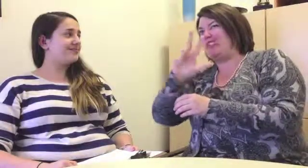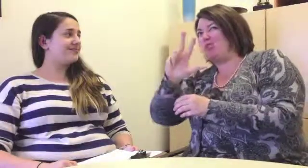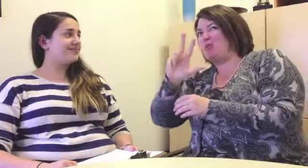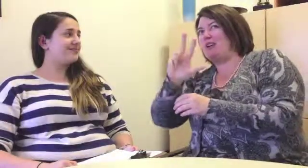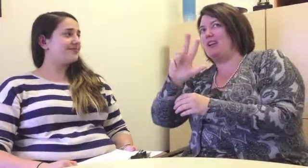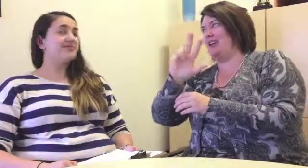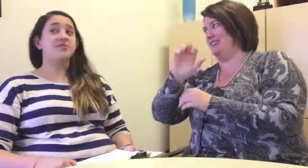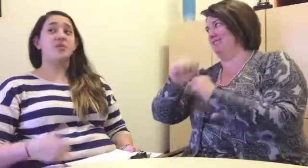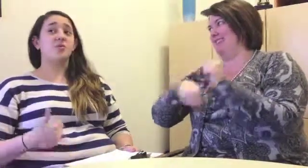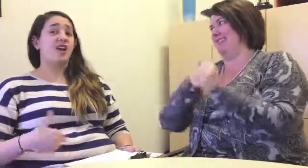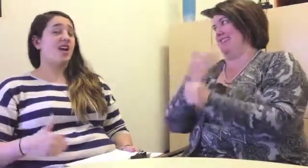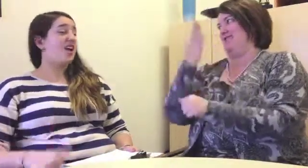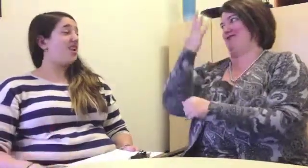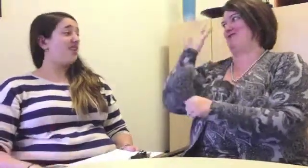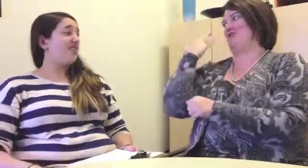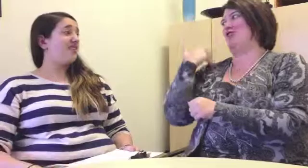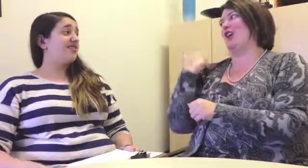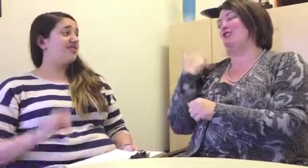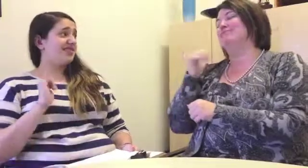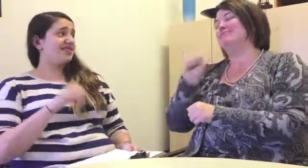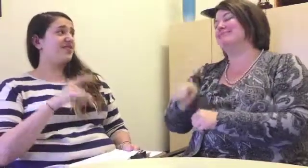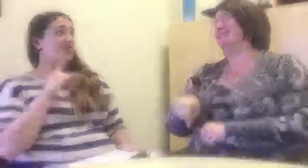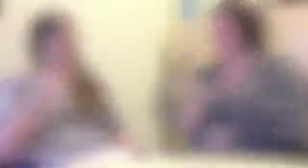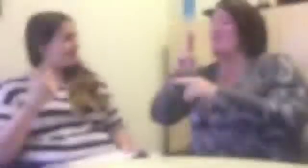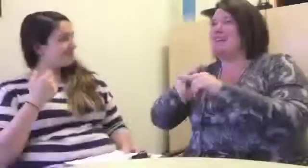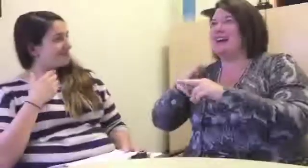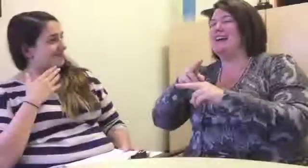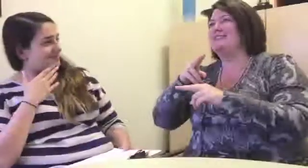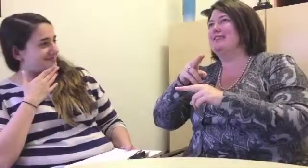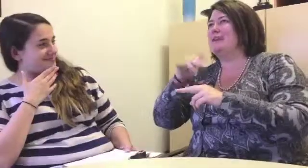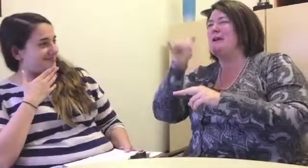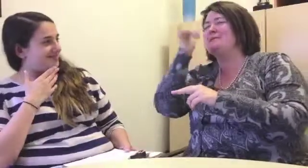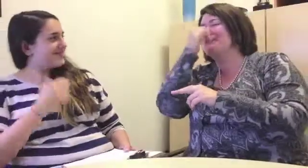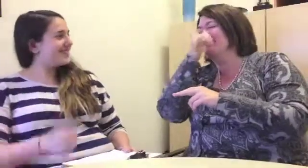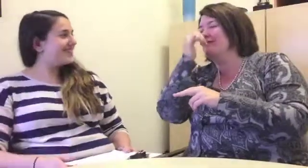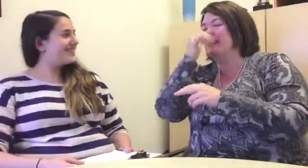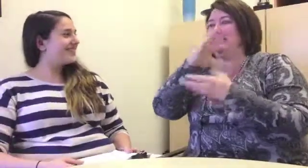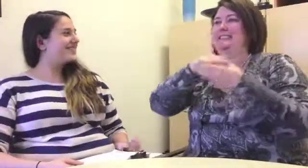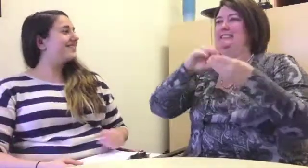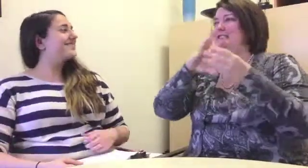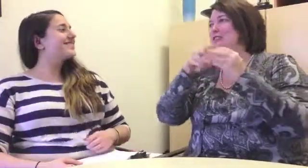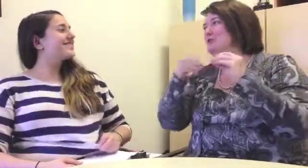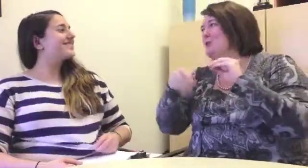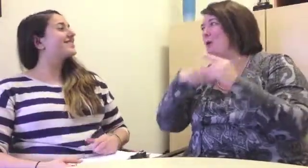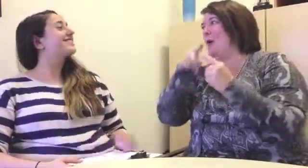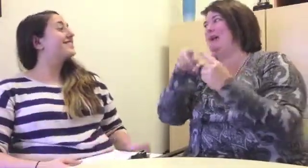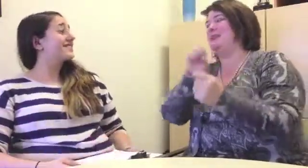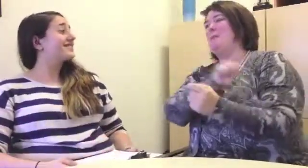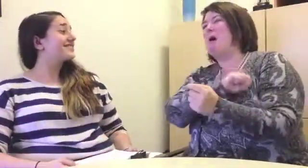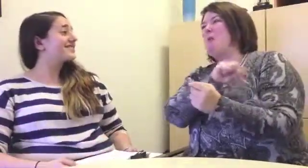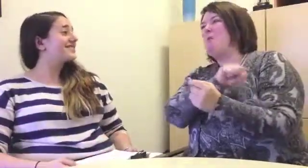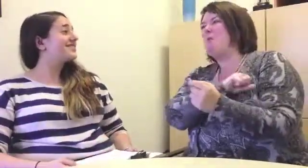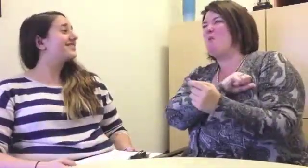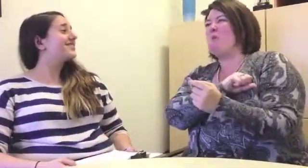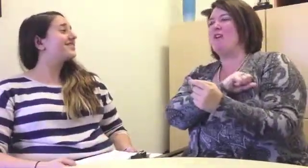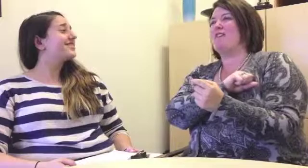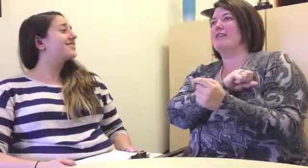Well, 43 years ago to be exact. Wow. It was a lot of fun, and there were some great stories,